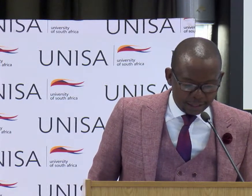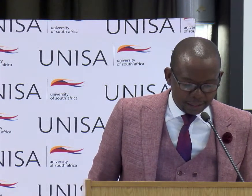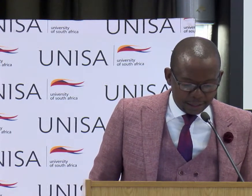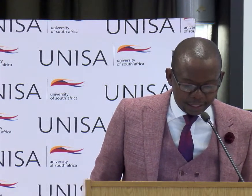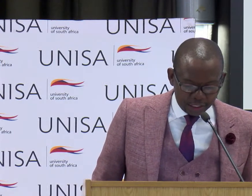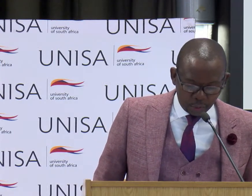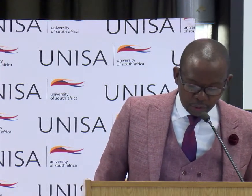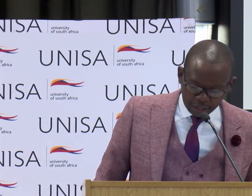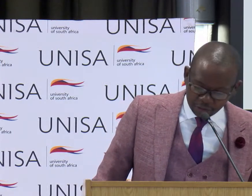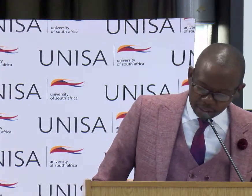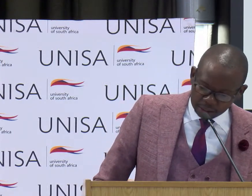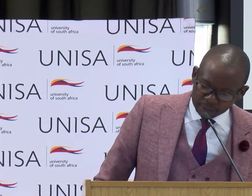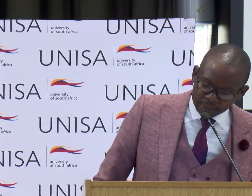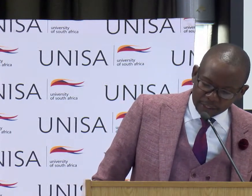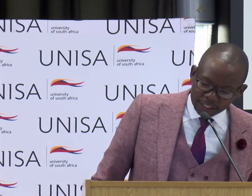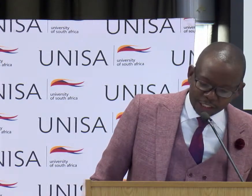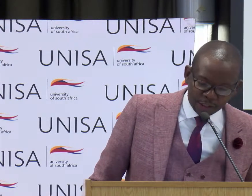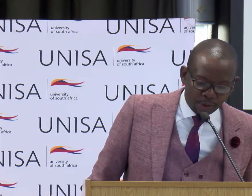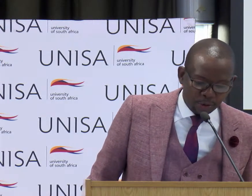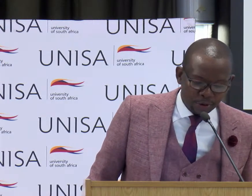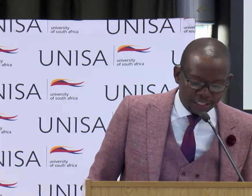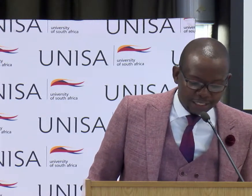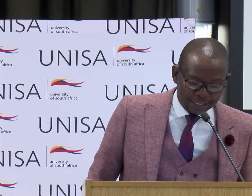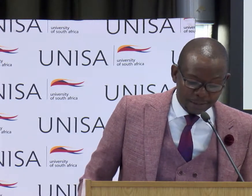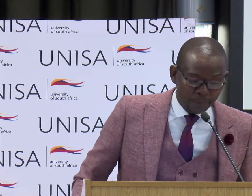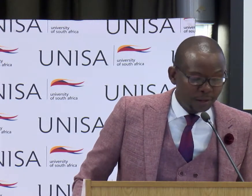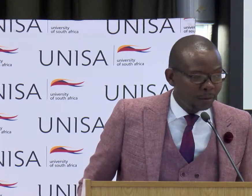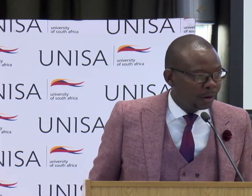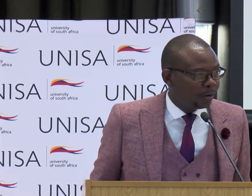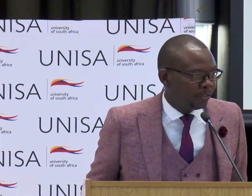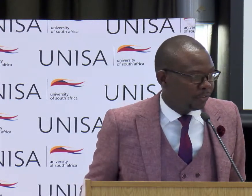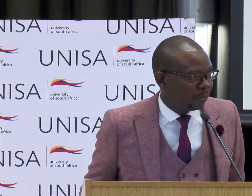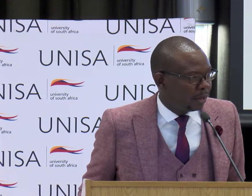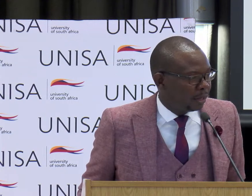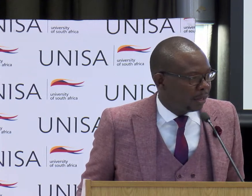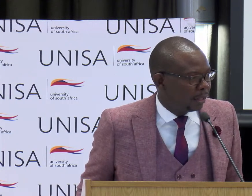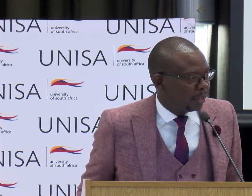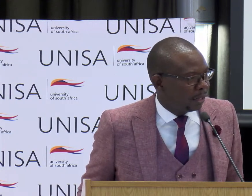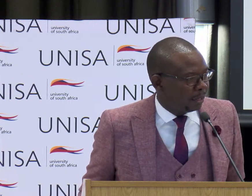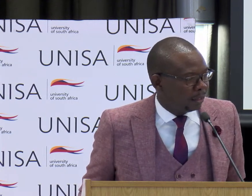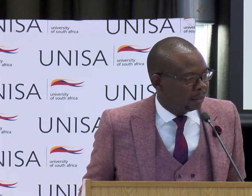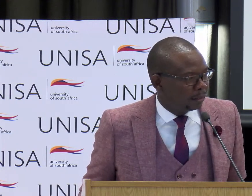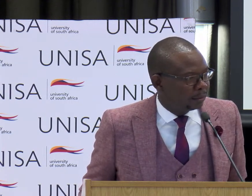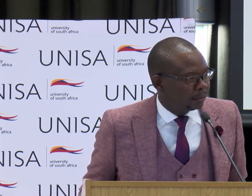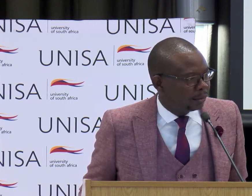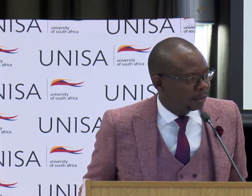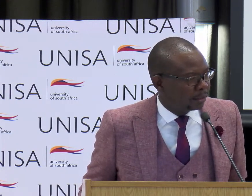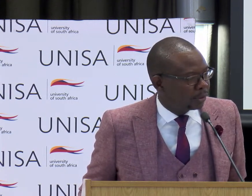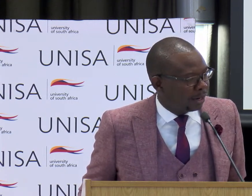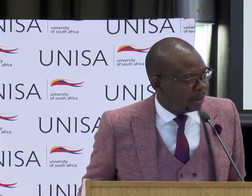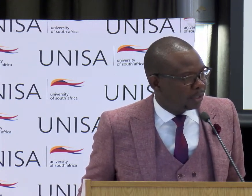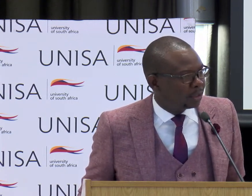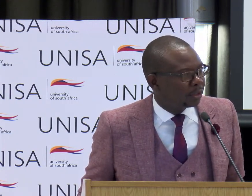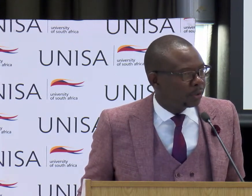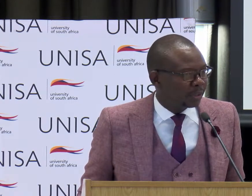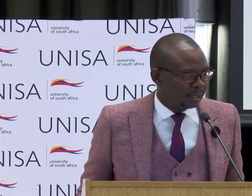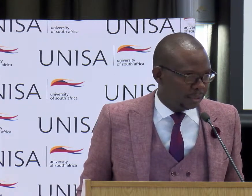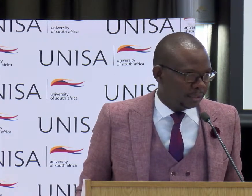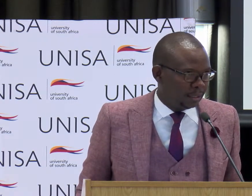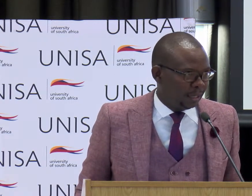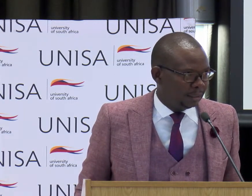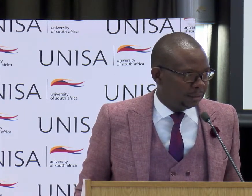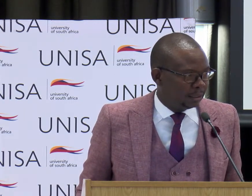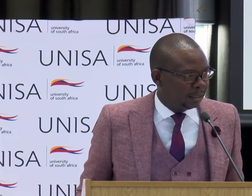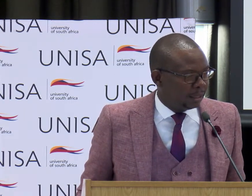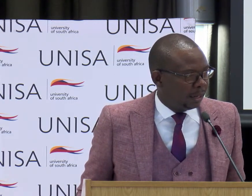and lexicographer, she co-authored one of the language